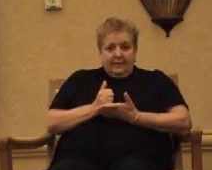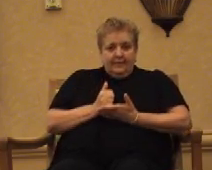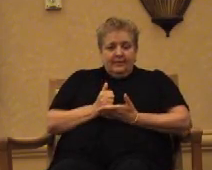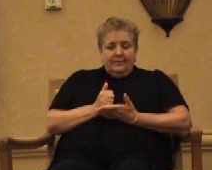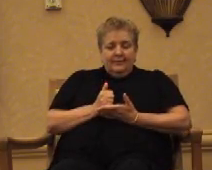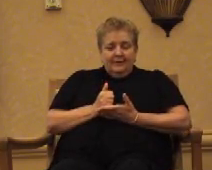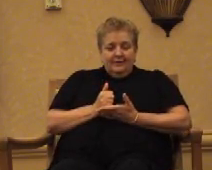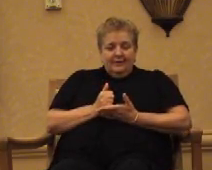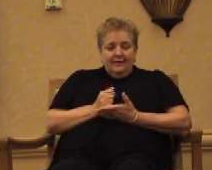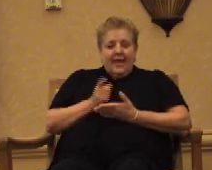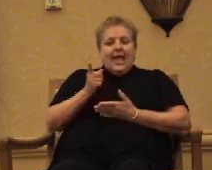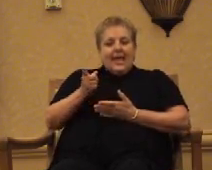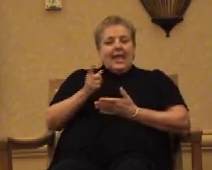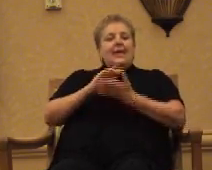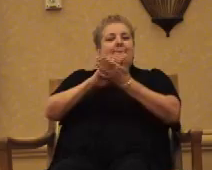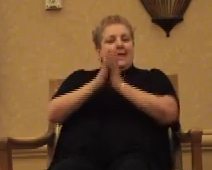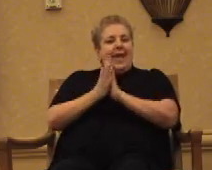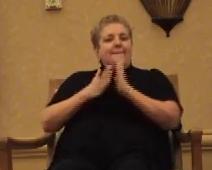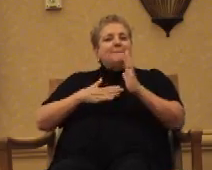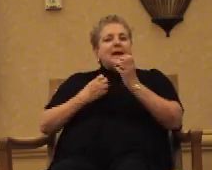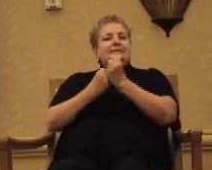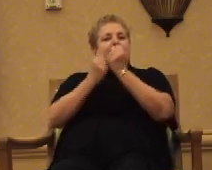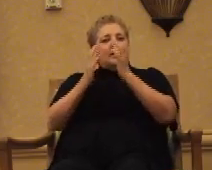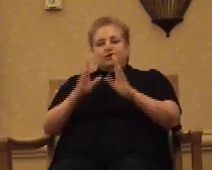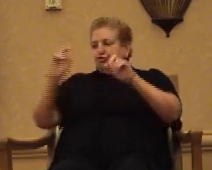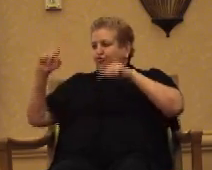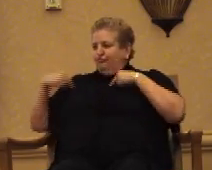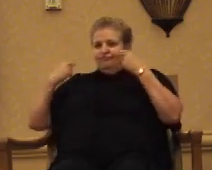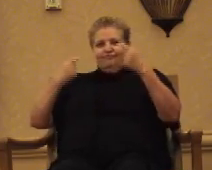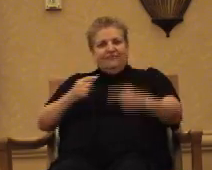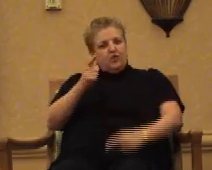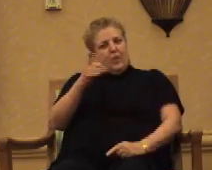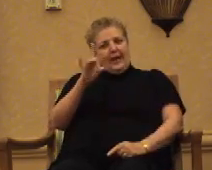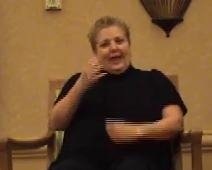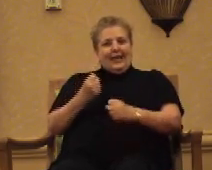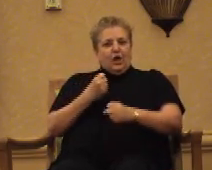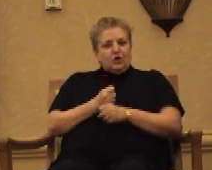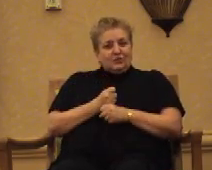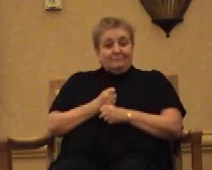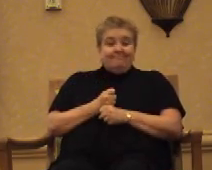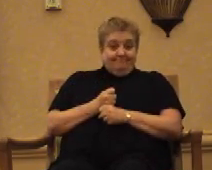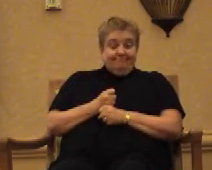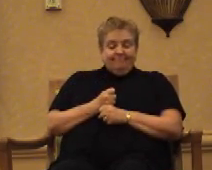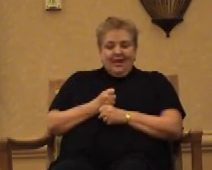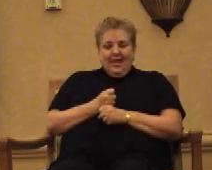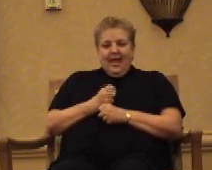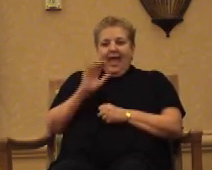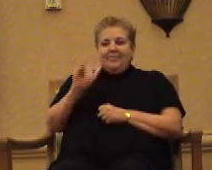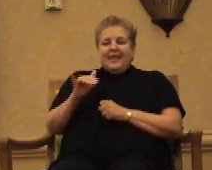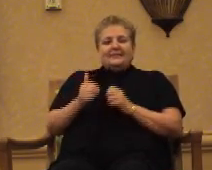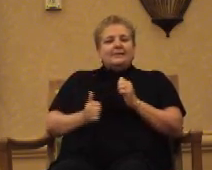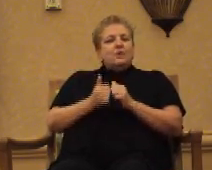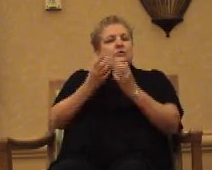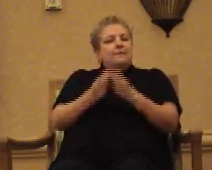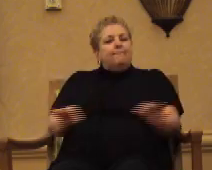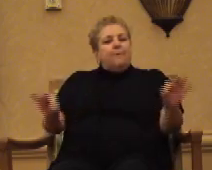And he became my sponsor, and he has been for the last 28 years. And knew the most important relationship in my